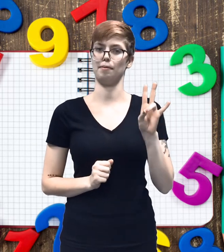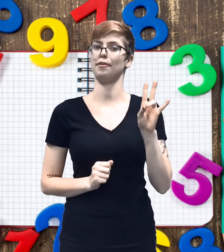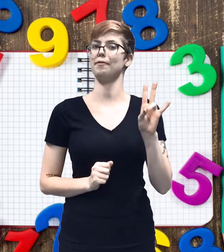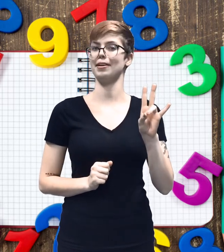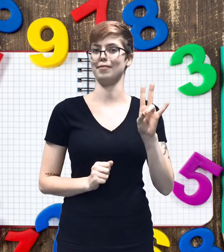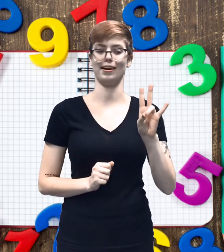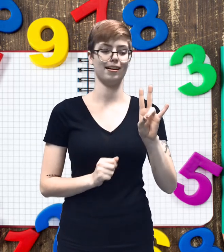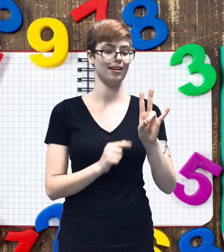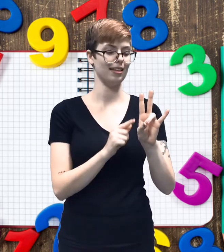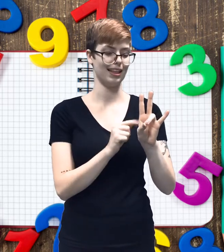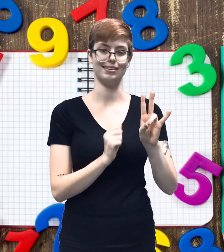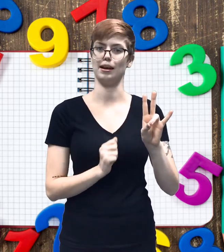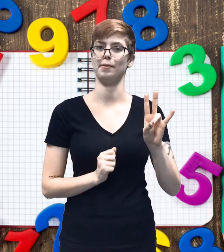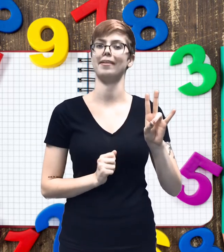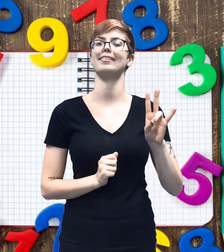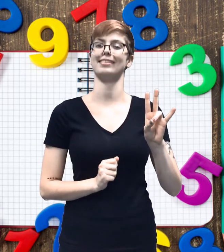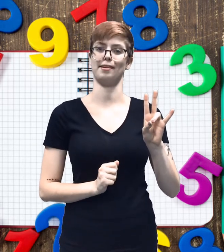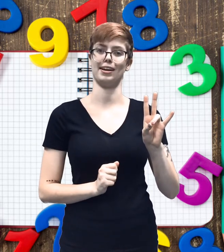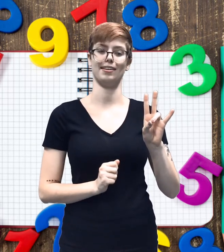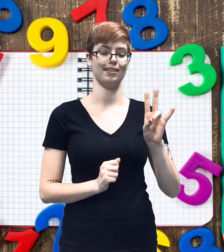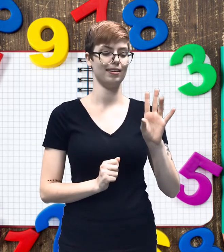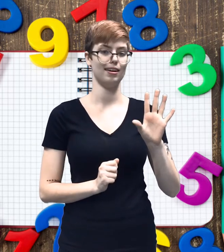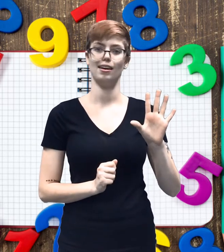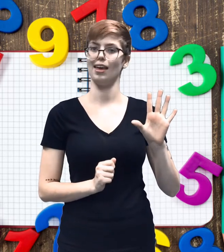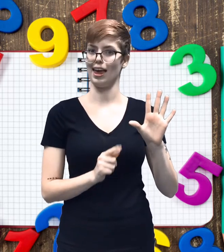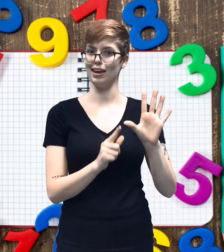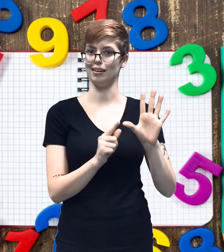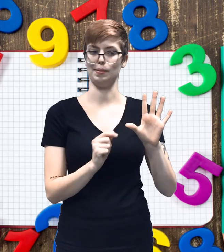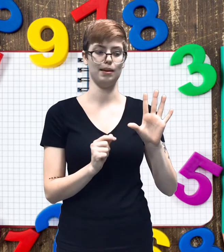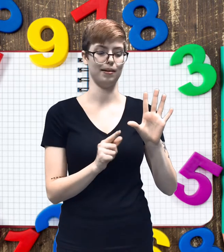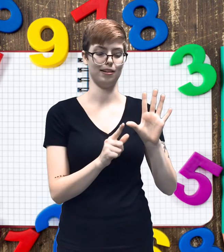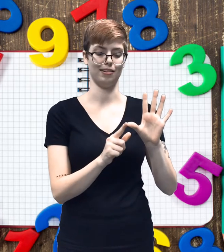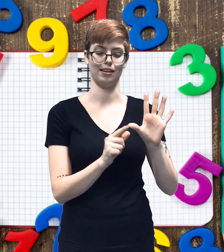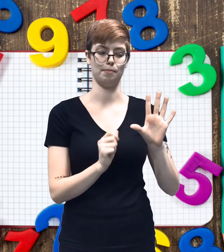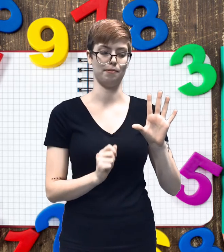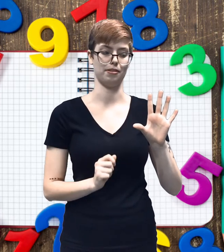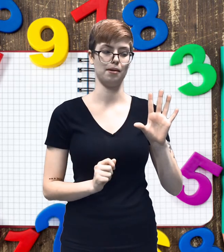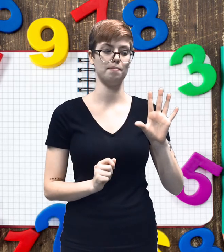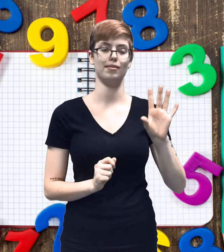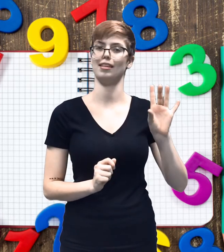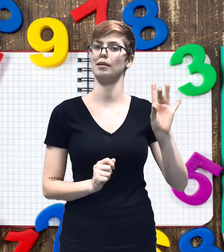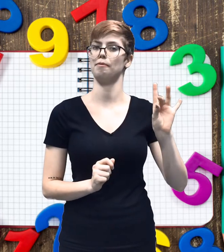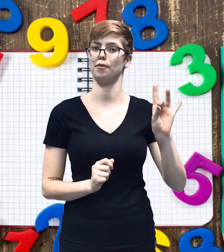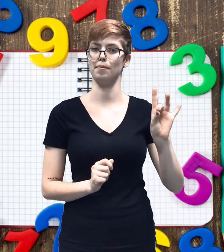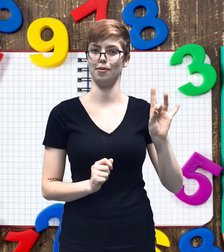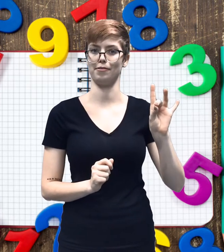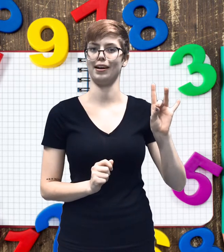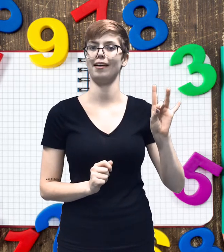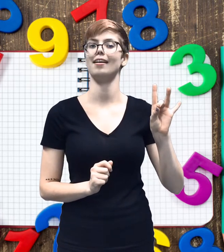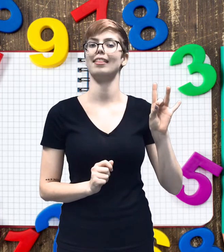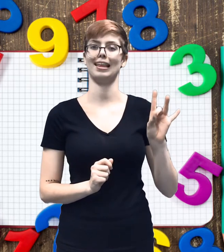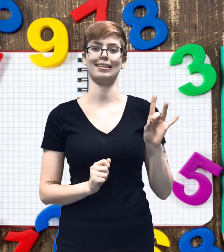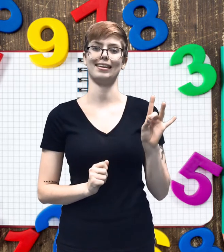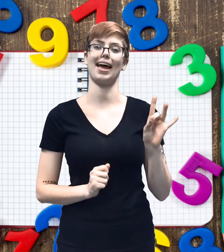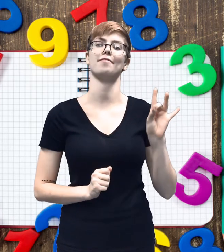your ring finger. That's the number 7. 8 is made by touching the tip of your thumb to the tip of your middle finger. That's the sign for